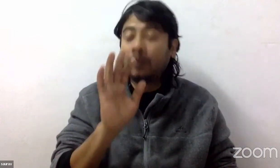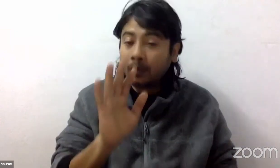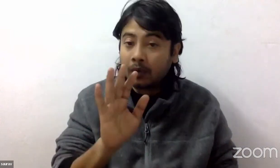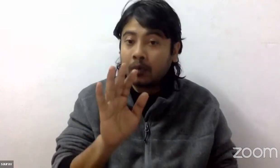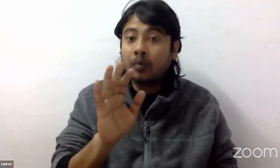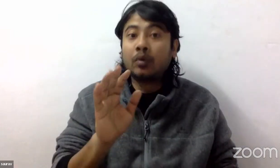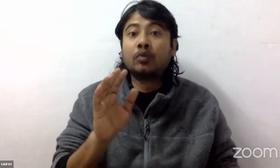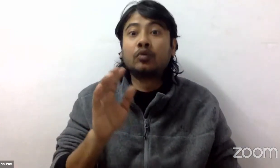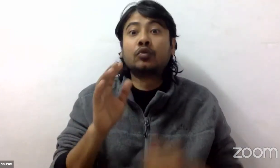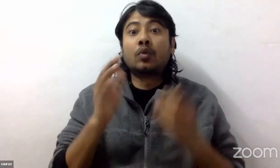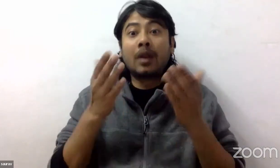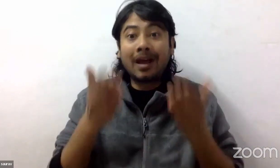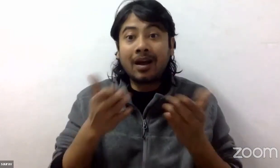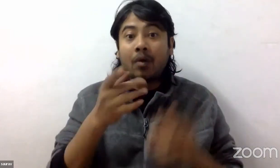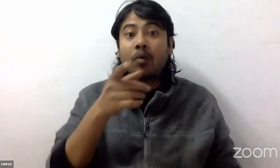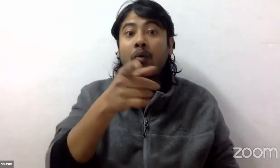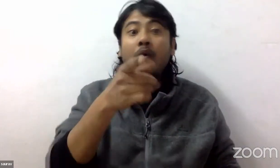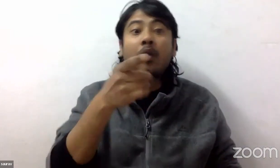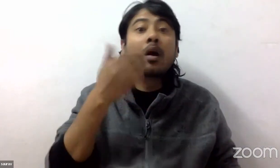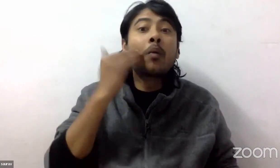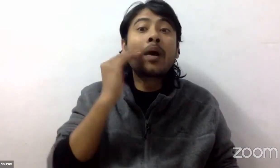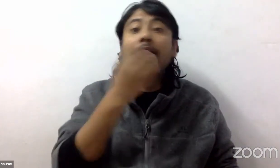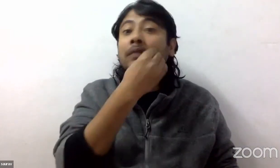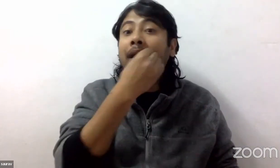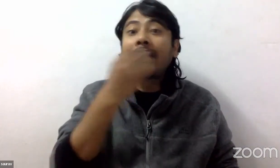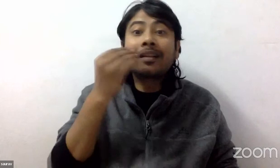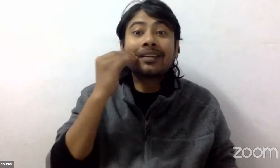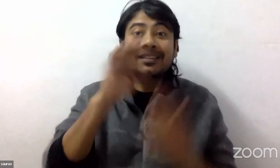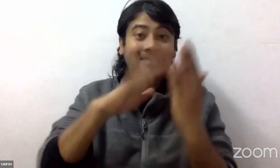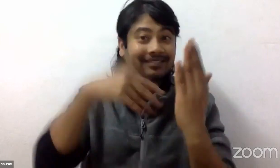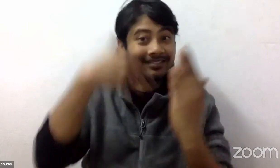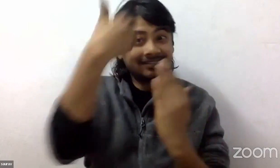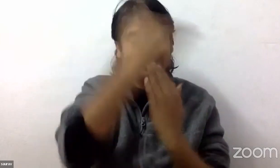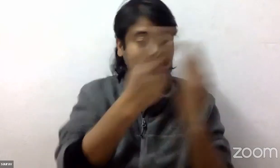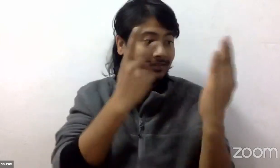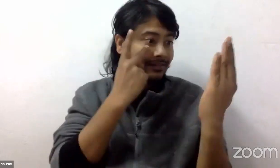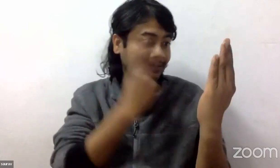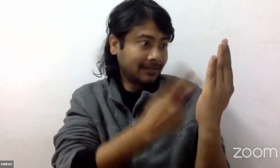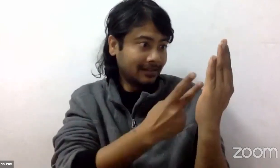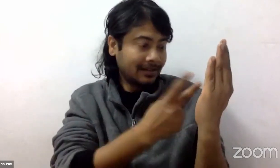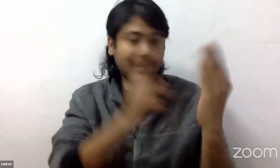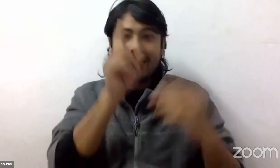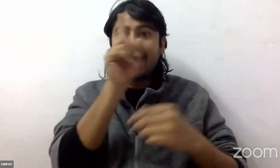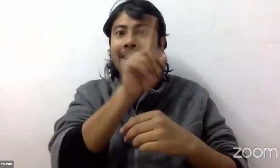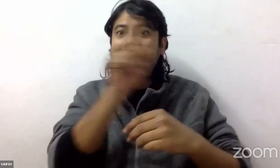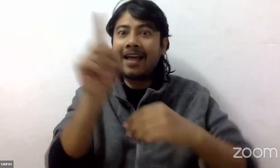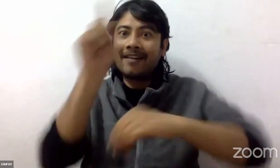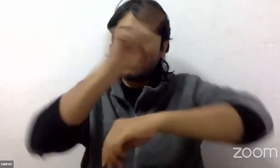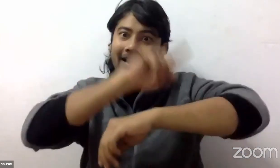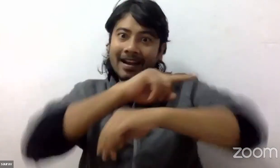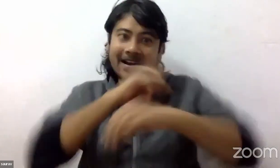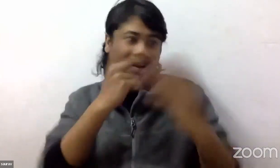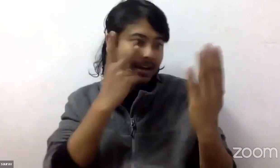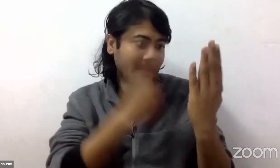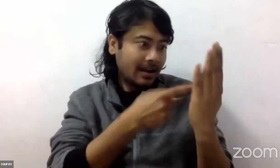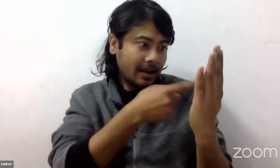grains on Ekadashi, all those sins come upon us.